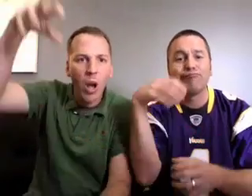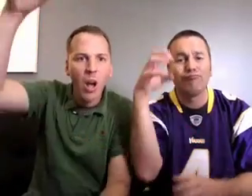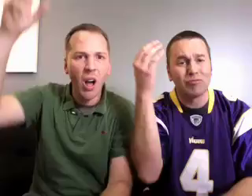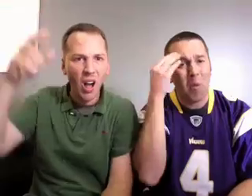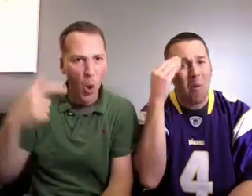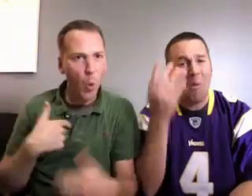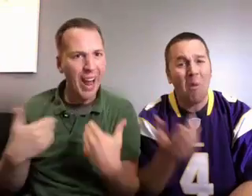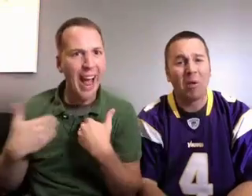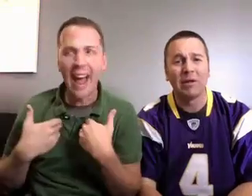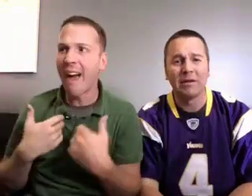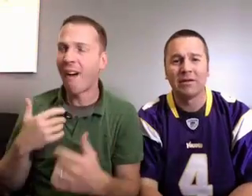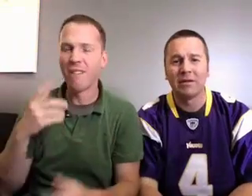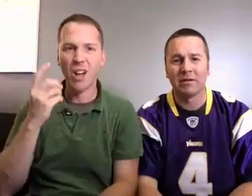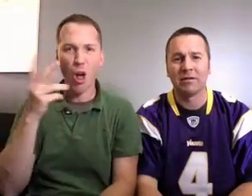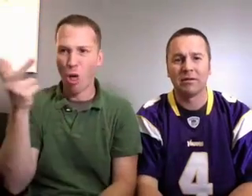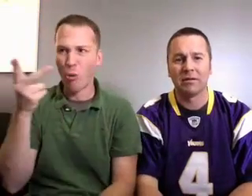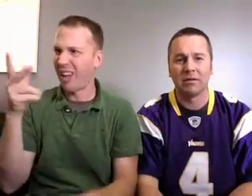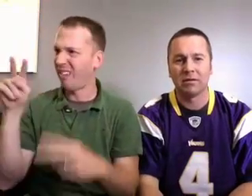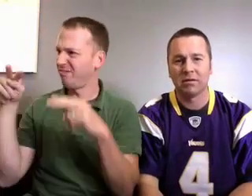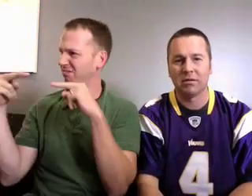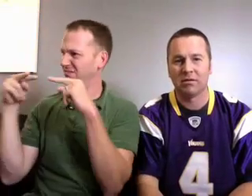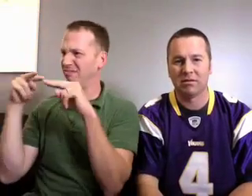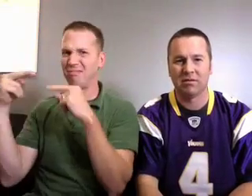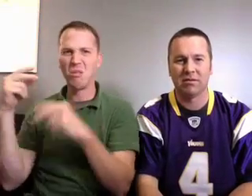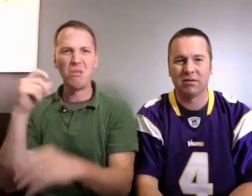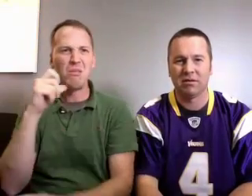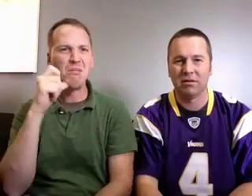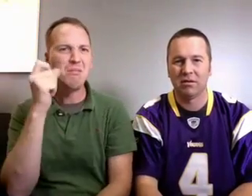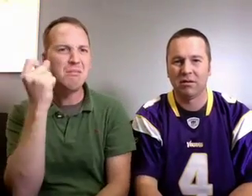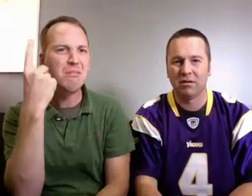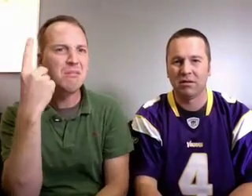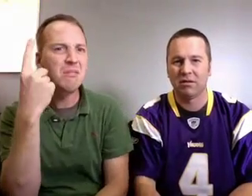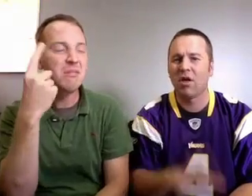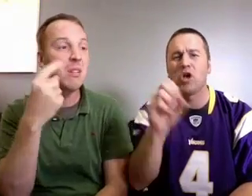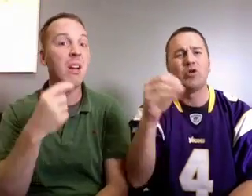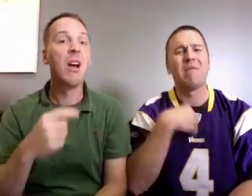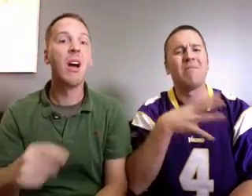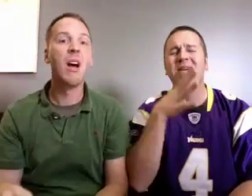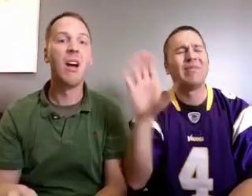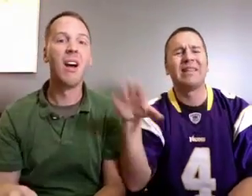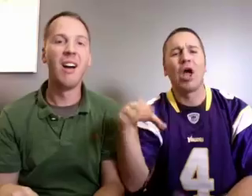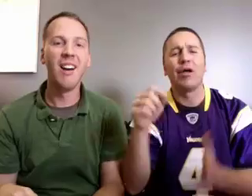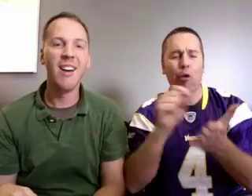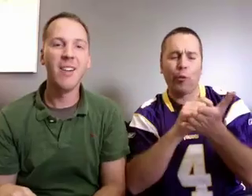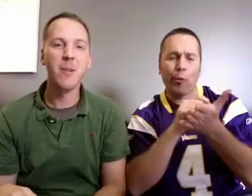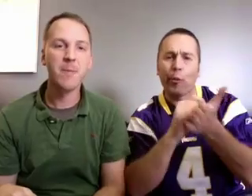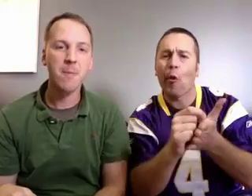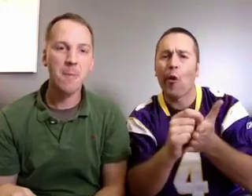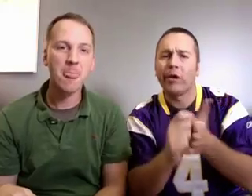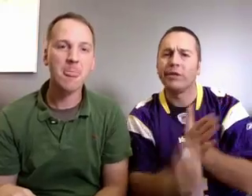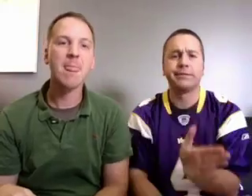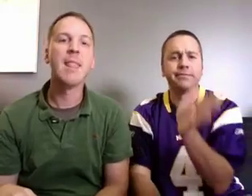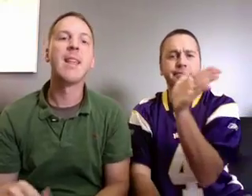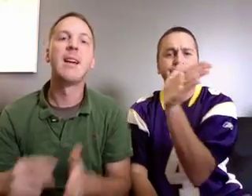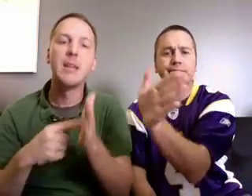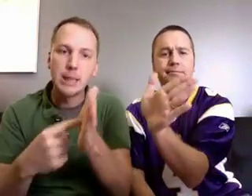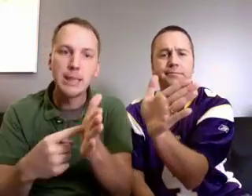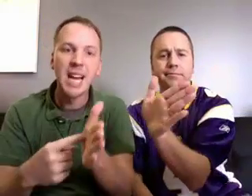that smoke Yeah, the comes out of smoke. it. Yeah. We have it. And the 3 of them looked at each other and thought, "What in the world?" So my mom said, "No, let me write this down," and she showed it to